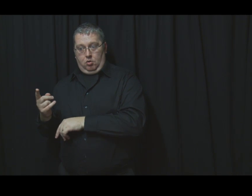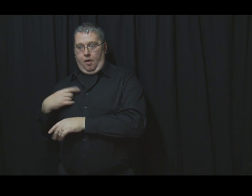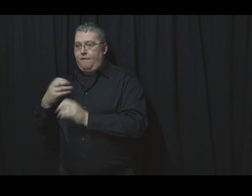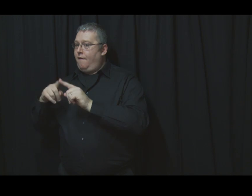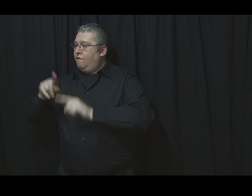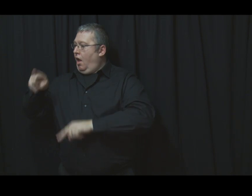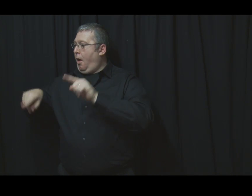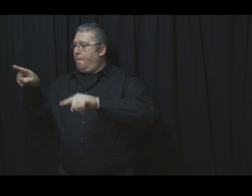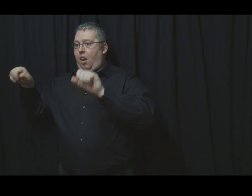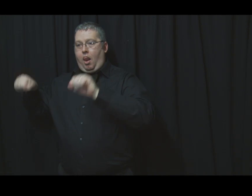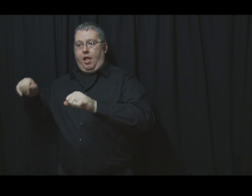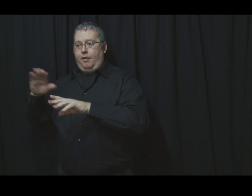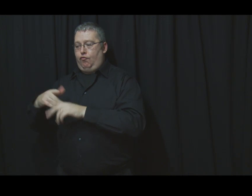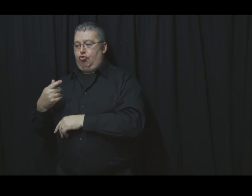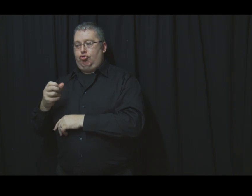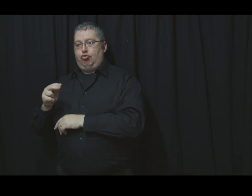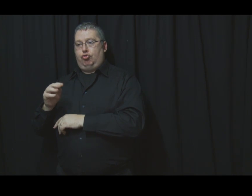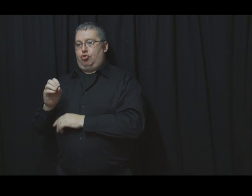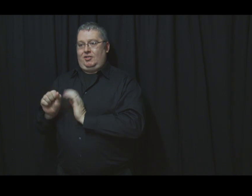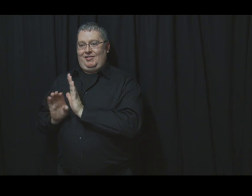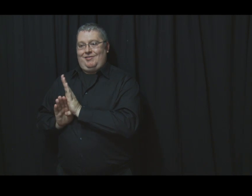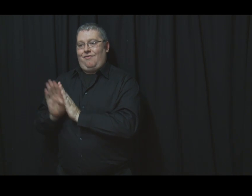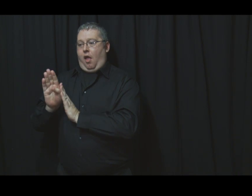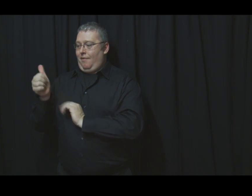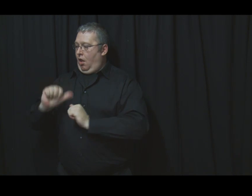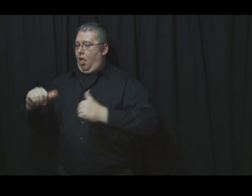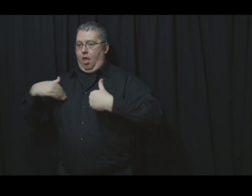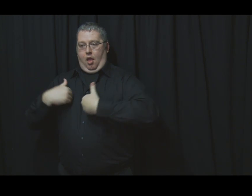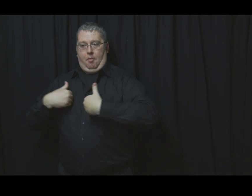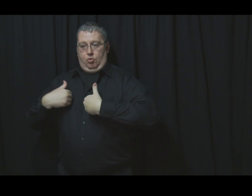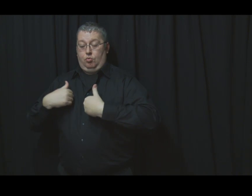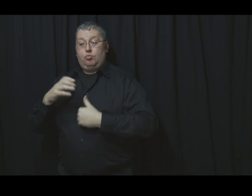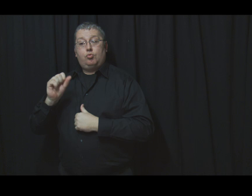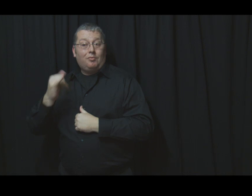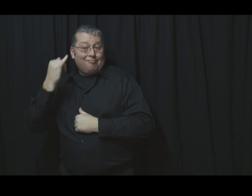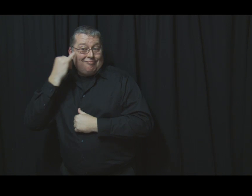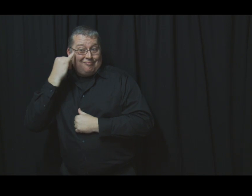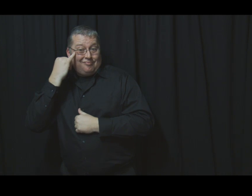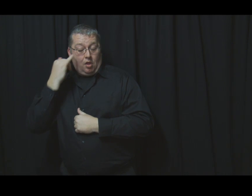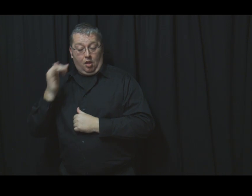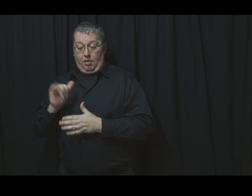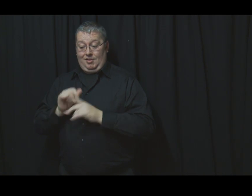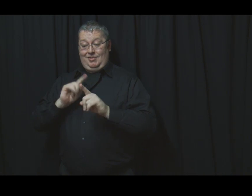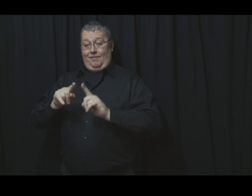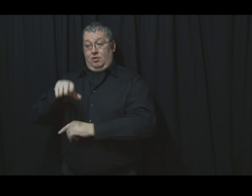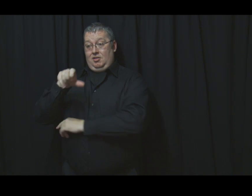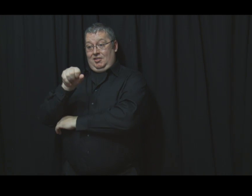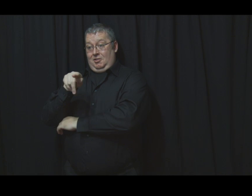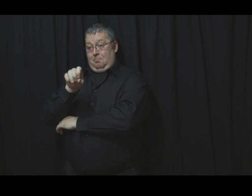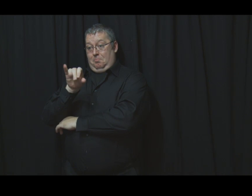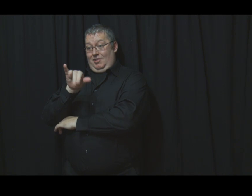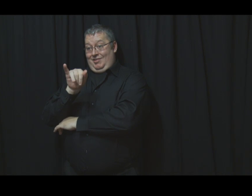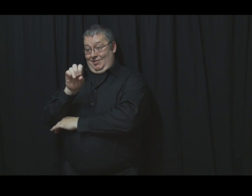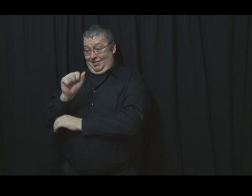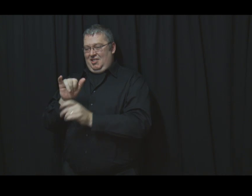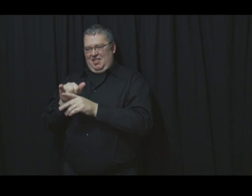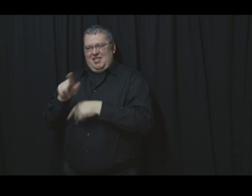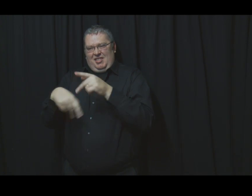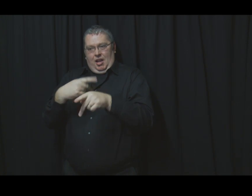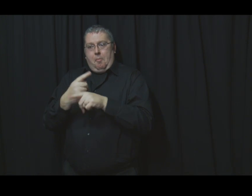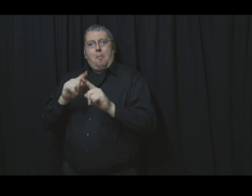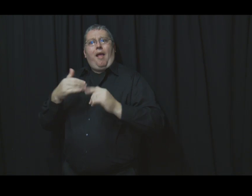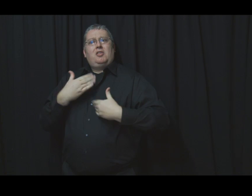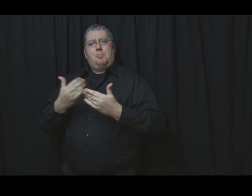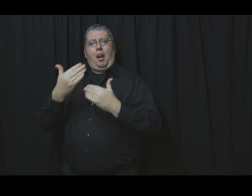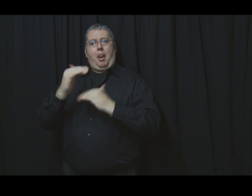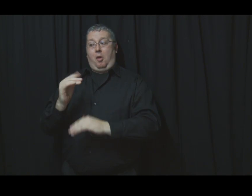variability in the genes of any creature. And so you'd expect these different species up here, but there's limits. Dogs